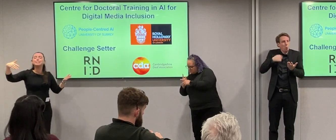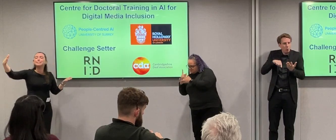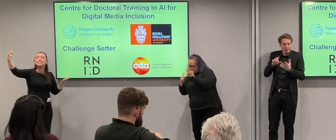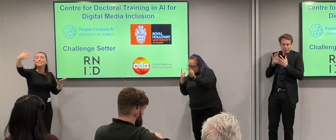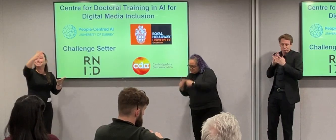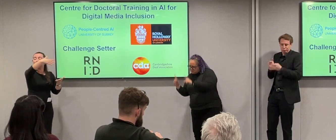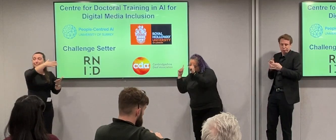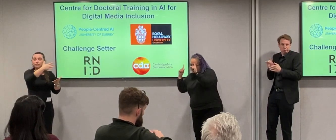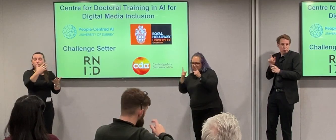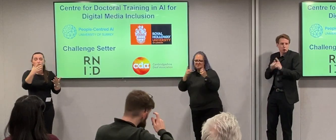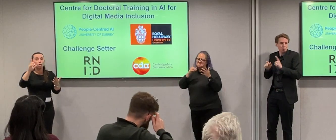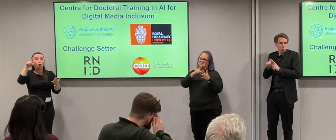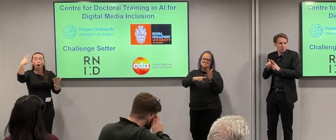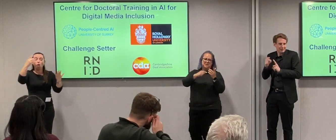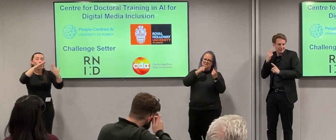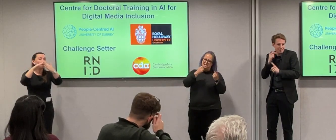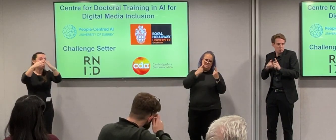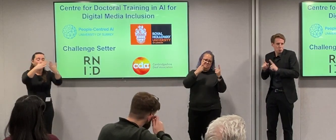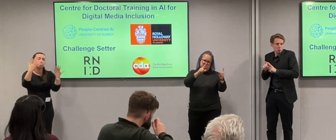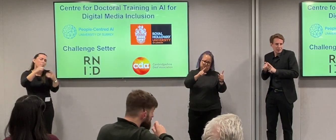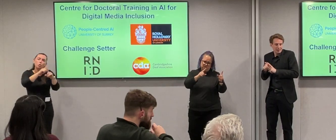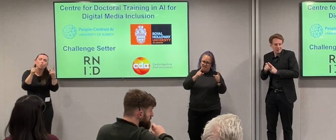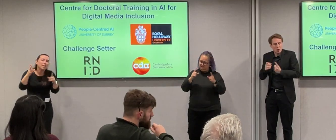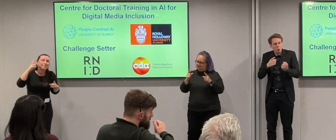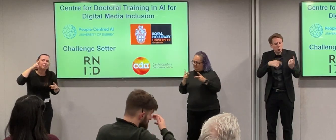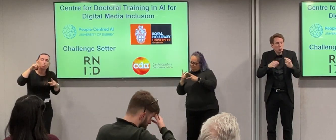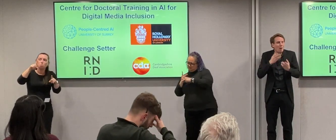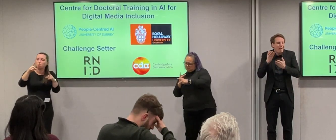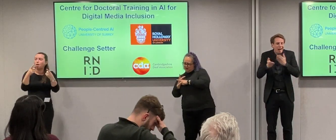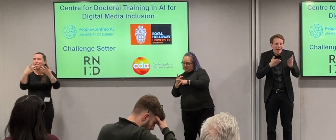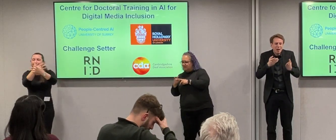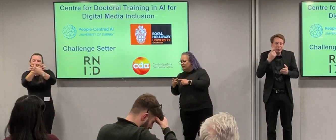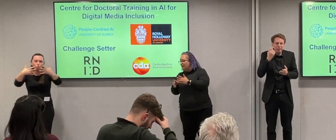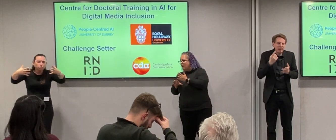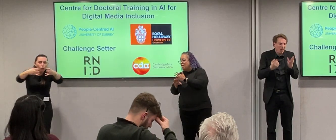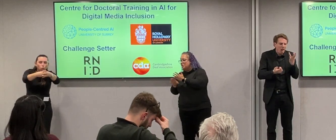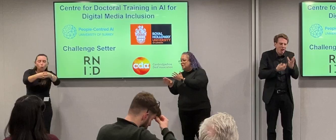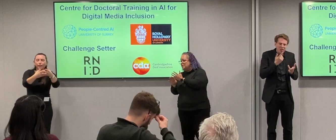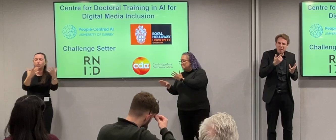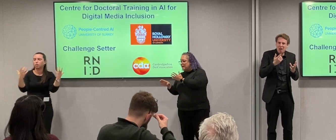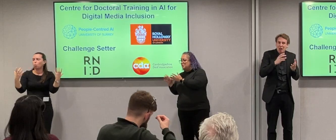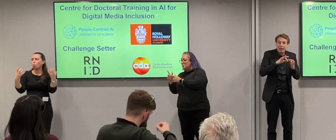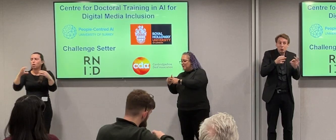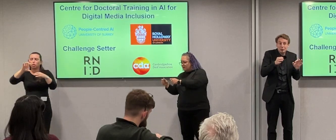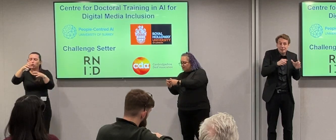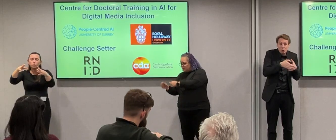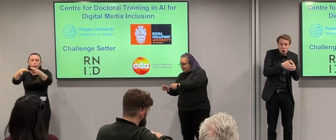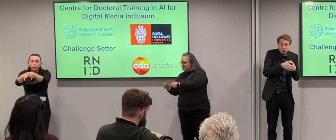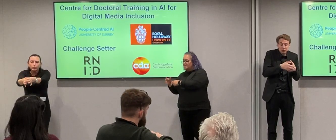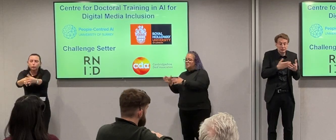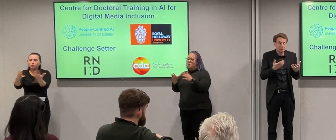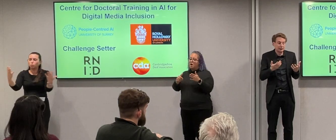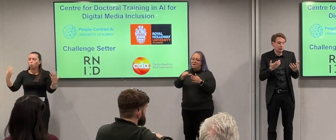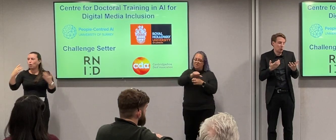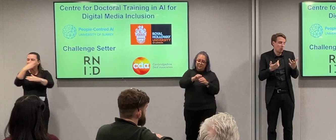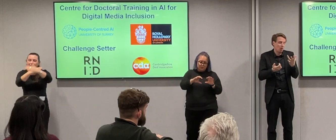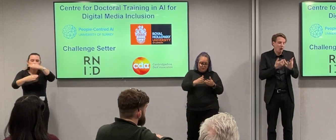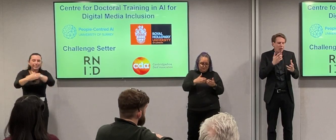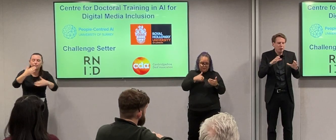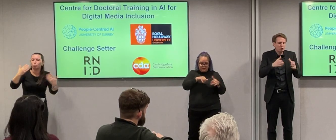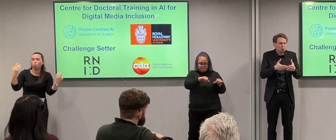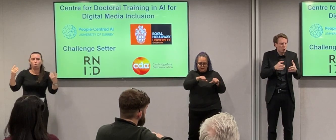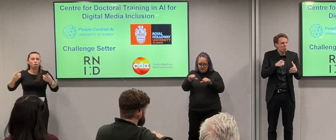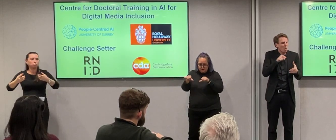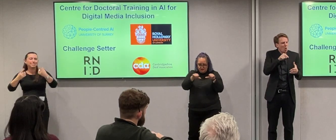say, communities that have something in common, another linguistic minority, or another group that's got some common characteristic